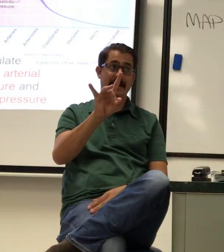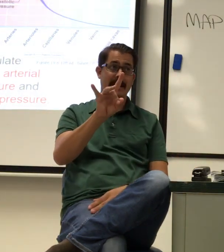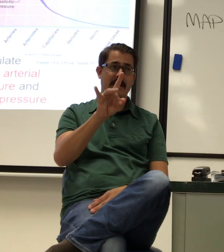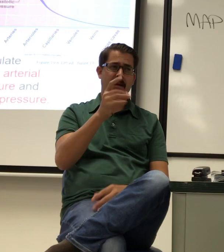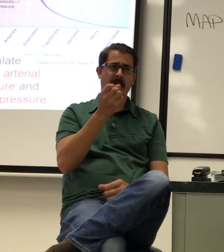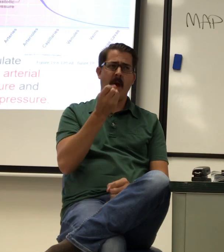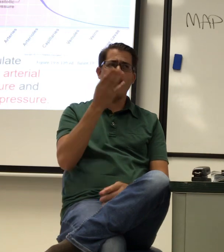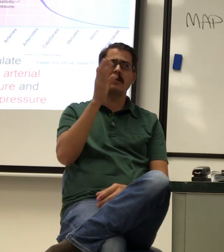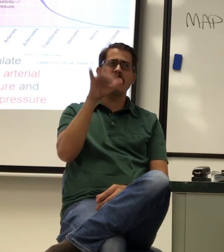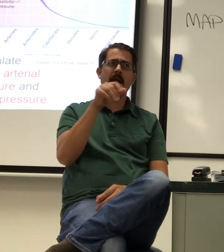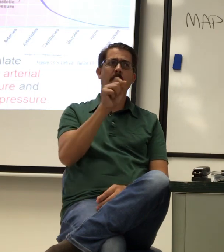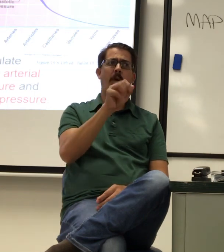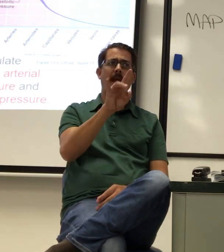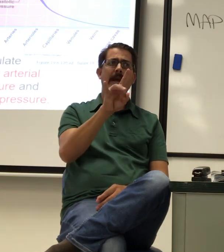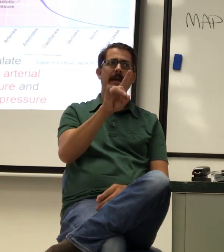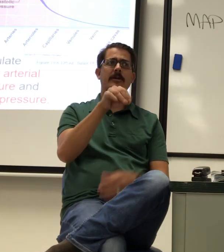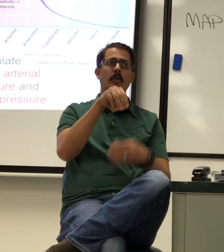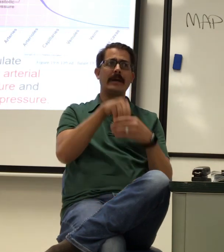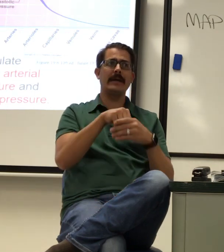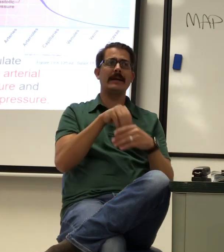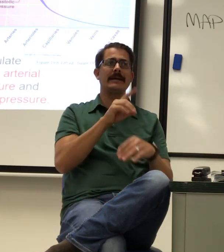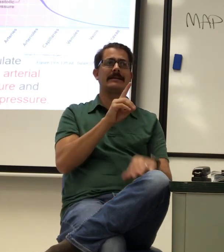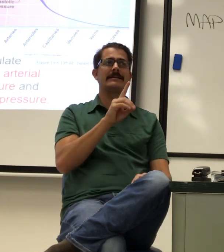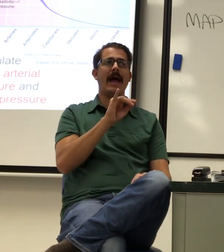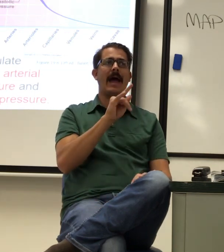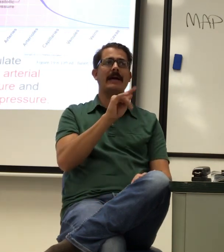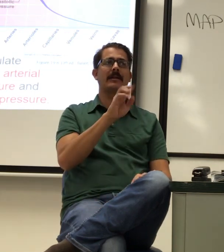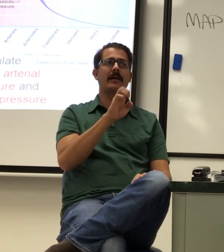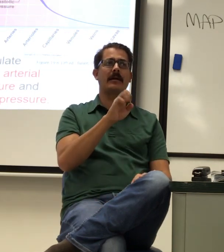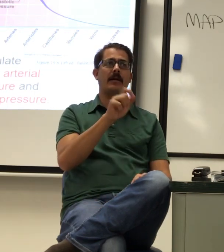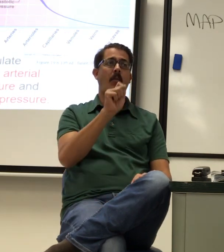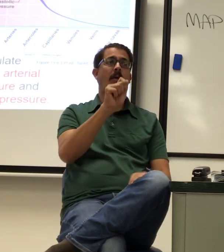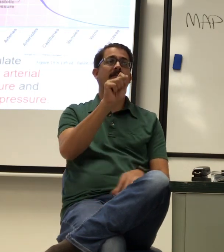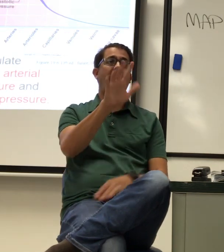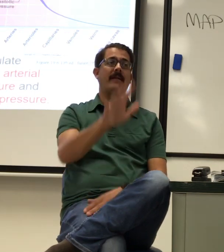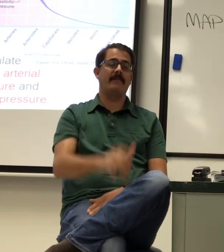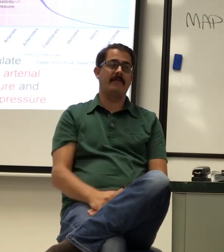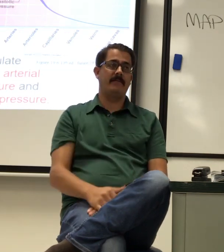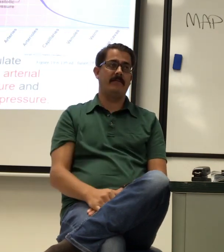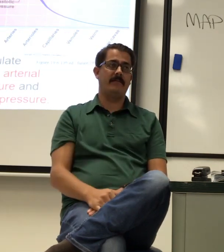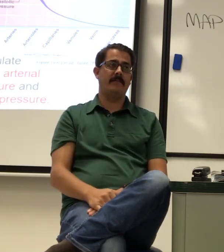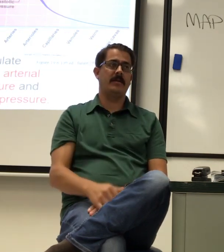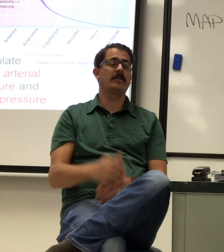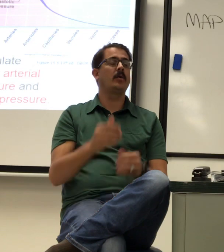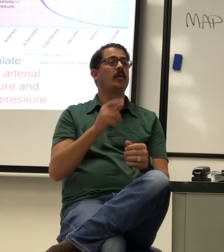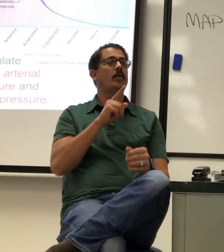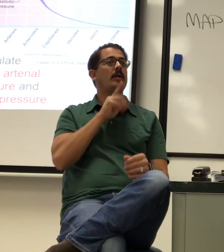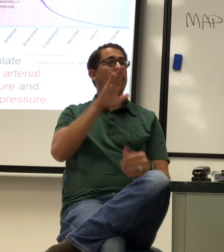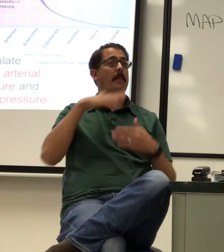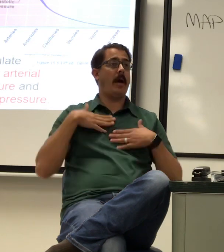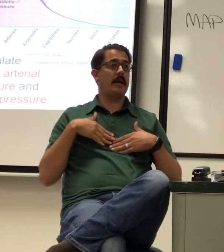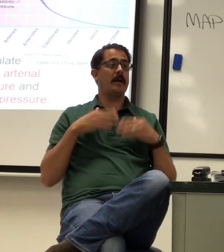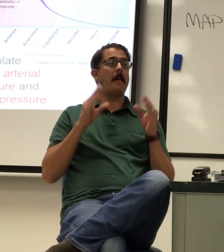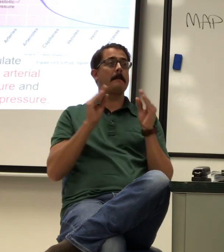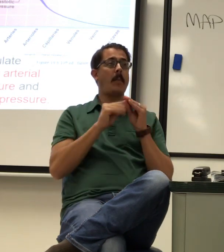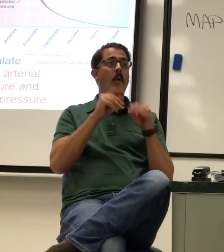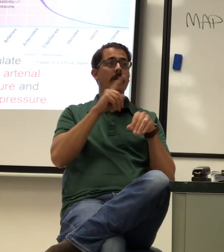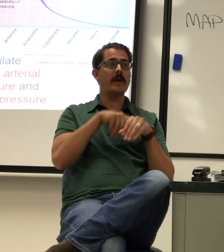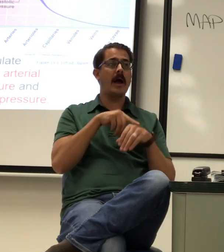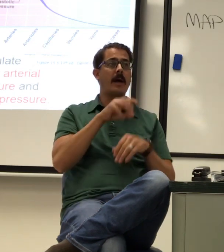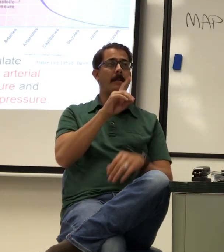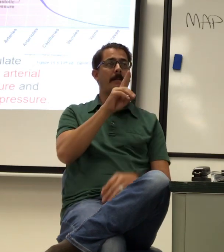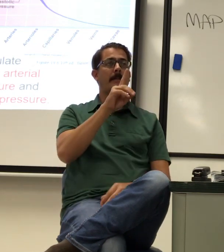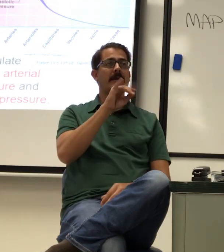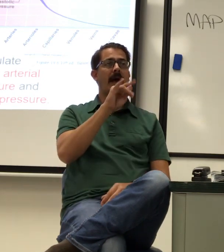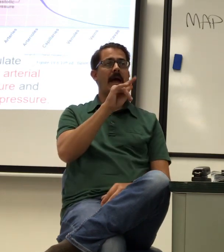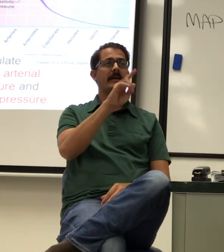how much of that 0.8 were you in diastole? 0.5. So you spend more time in diastole.